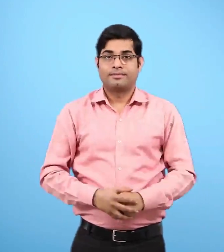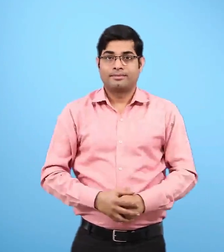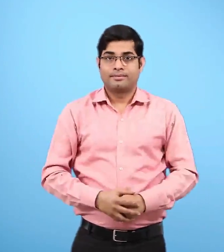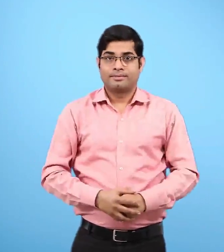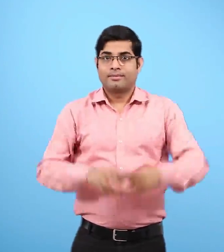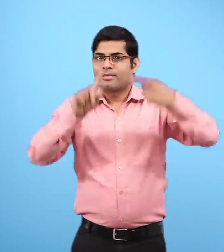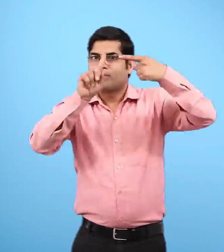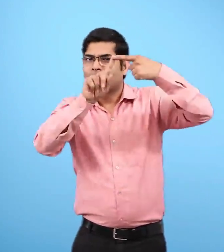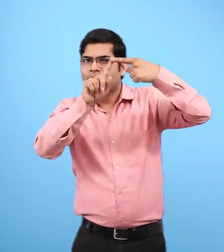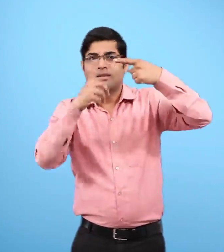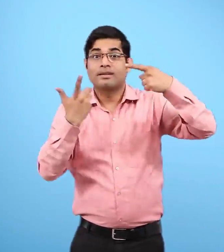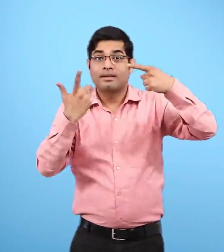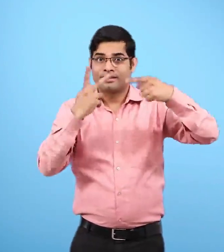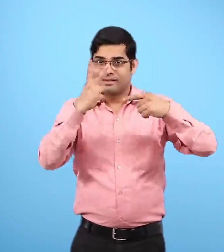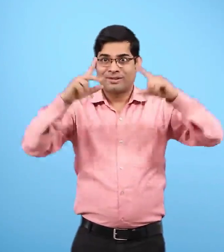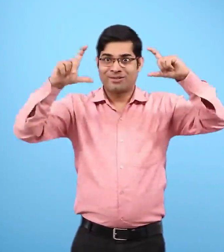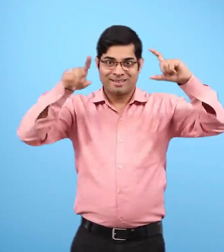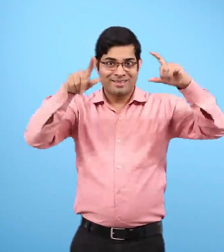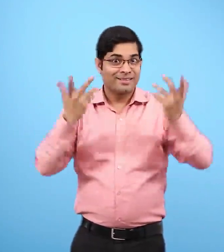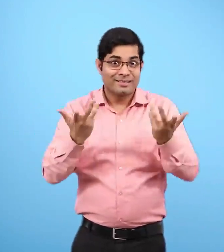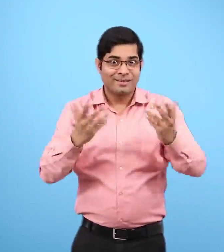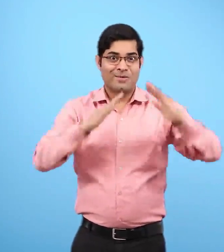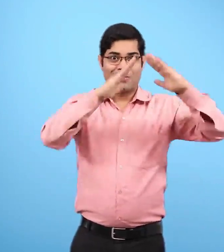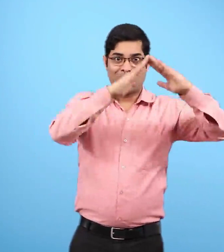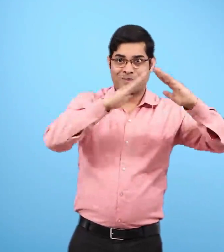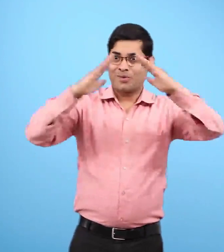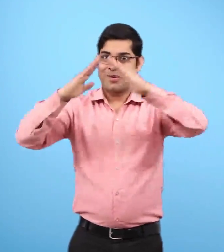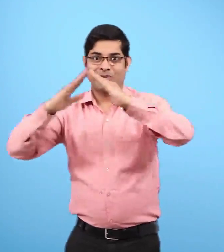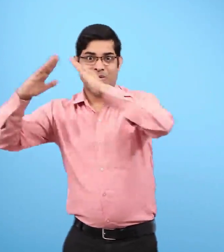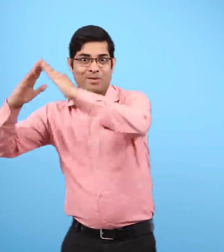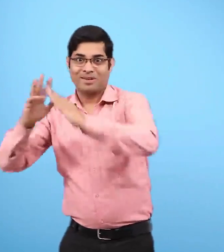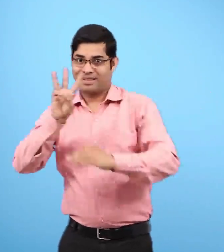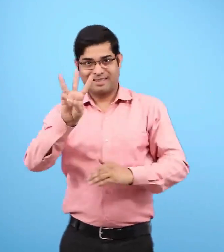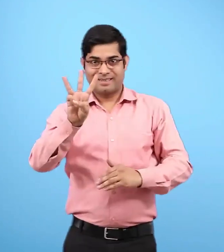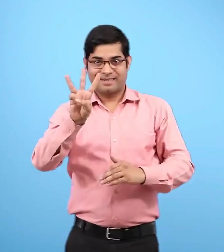Part 1. Picture shows 3 houses.